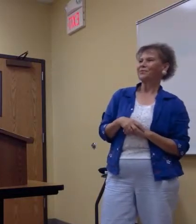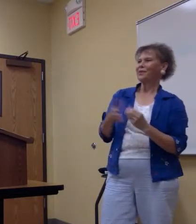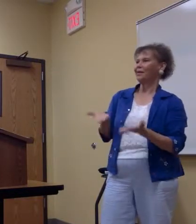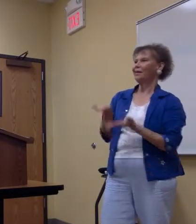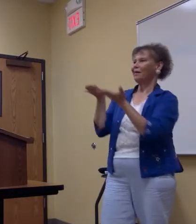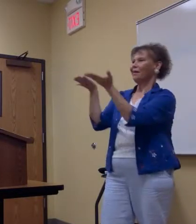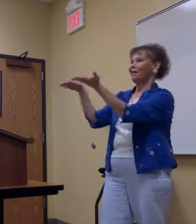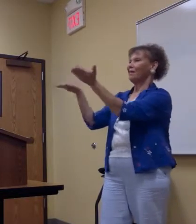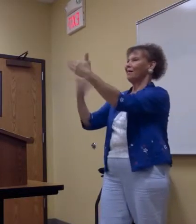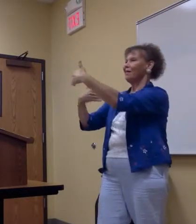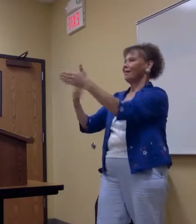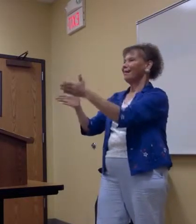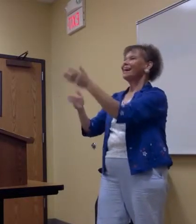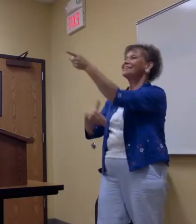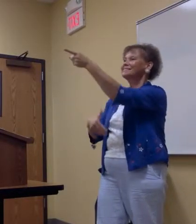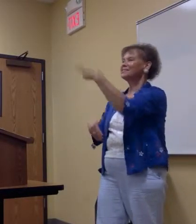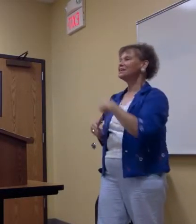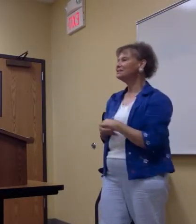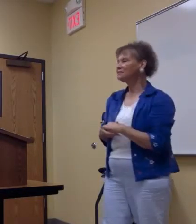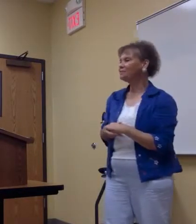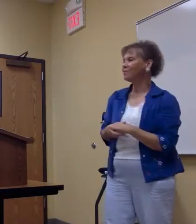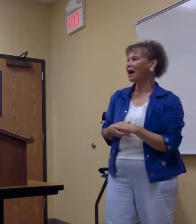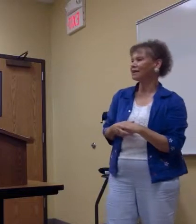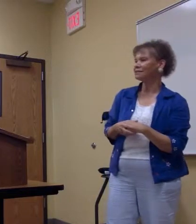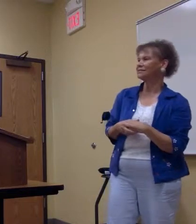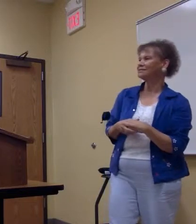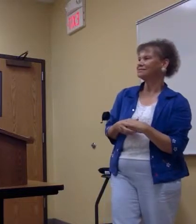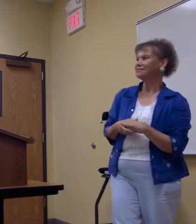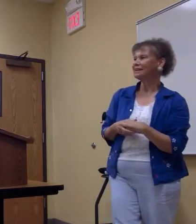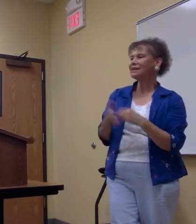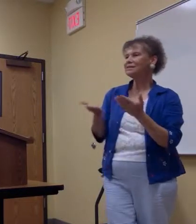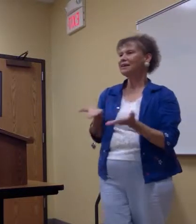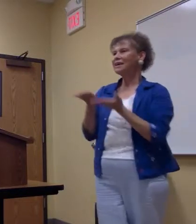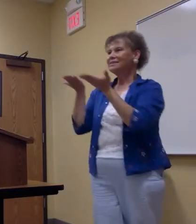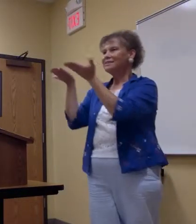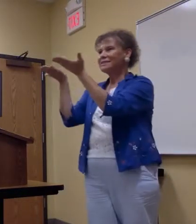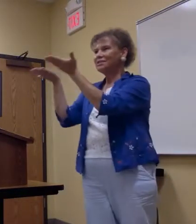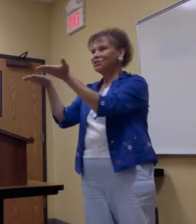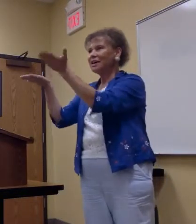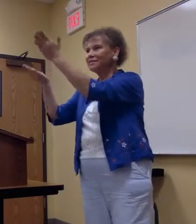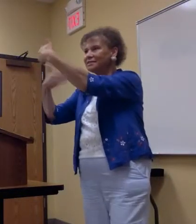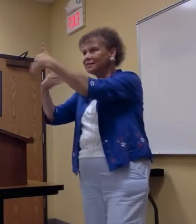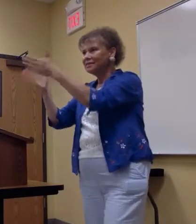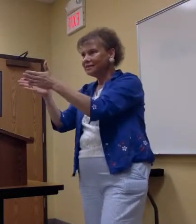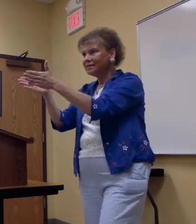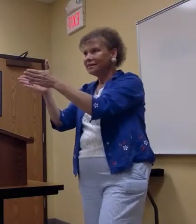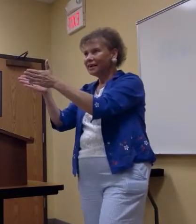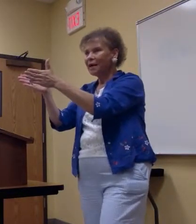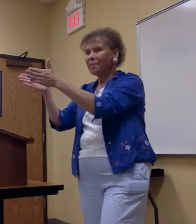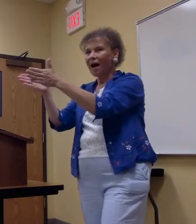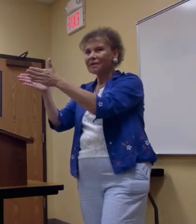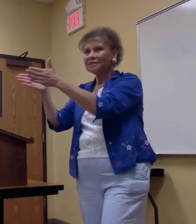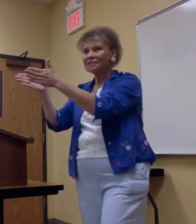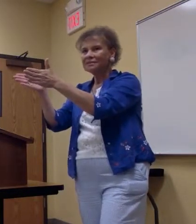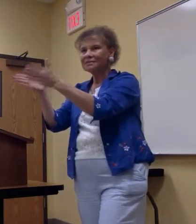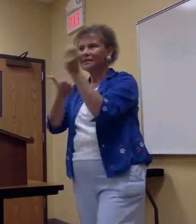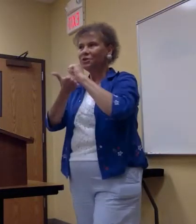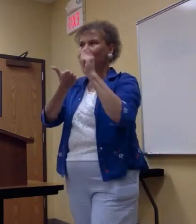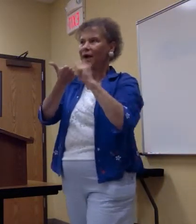a suggestion box, right? Suggest and box. You write it, you put it in, suggestions for